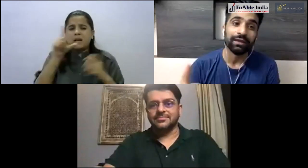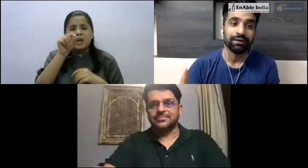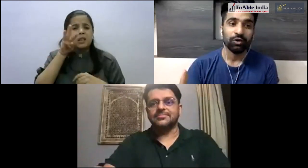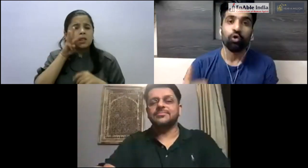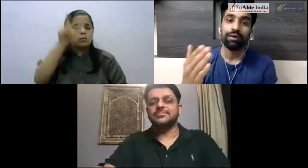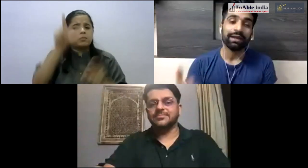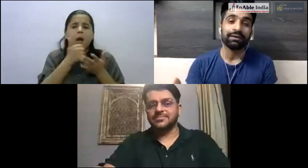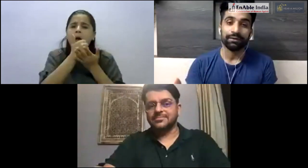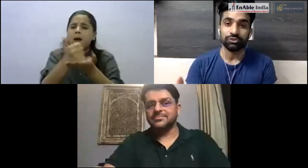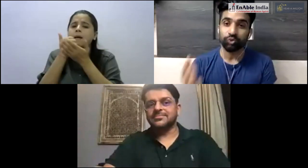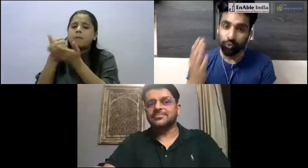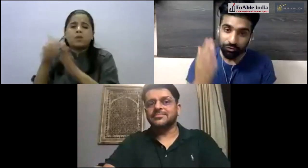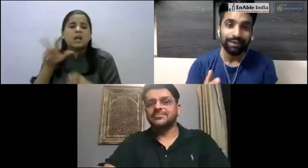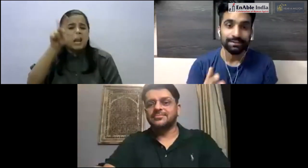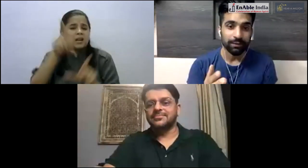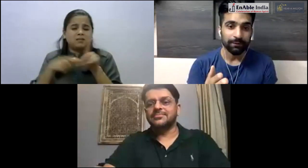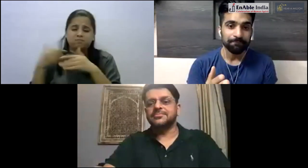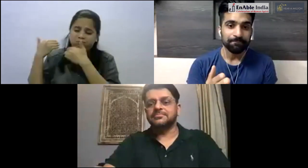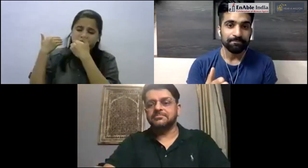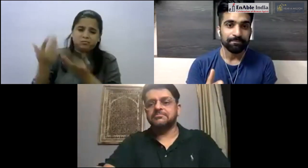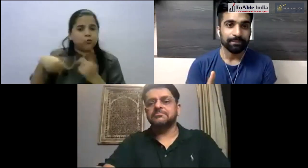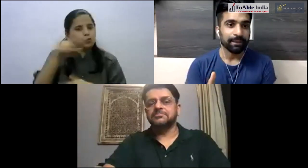thing over 8 years. So try this out.